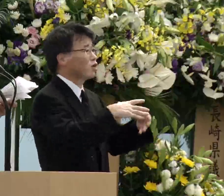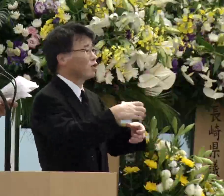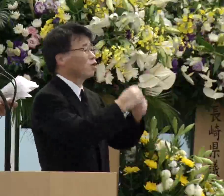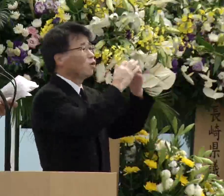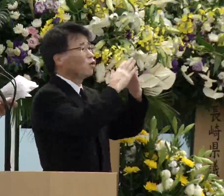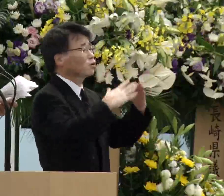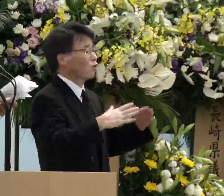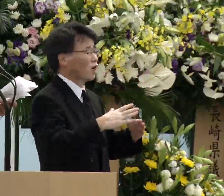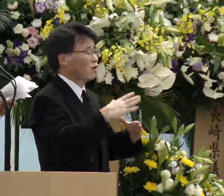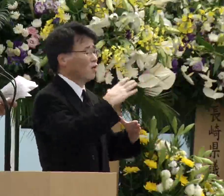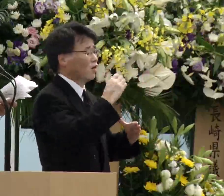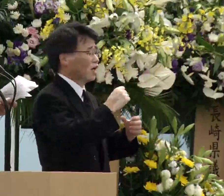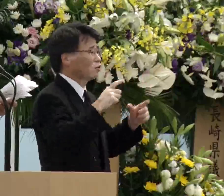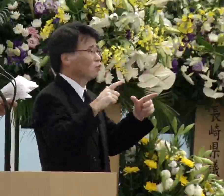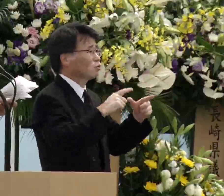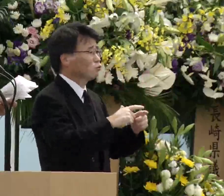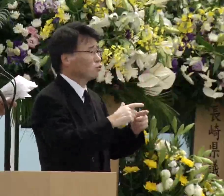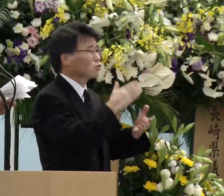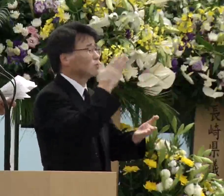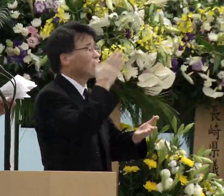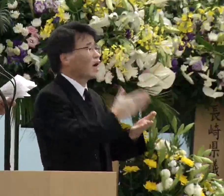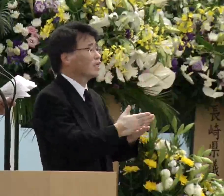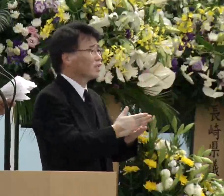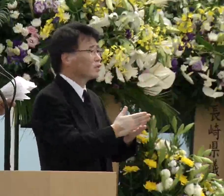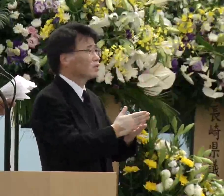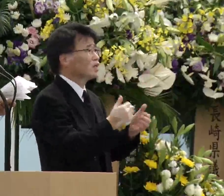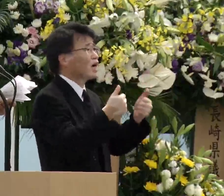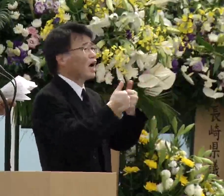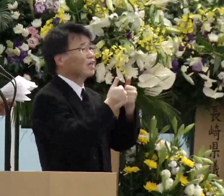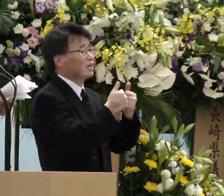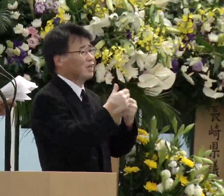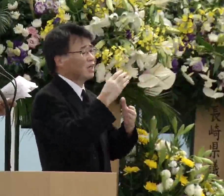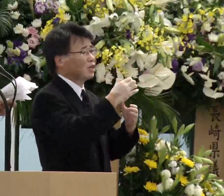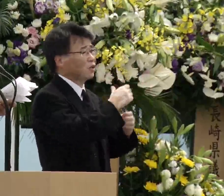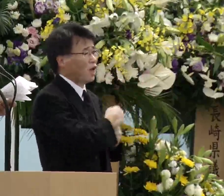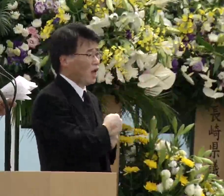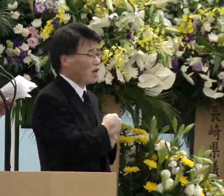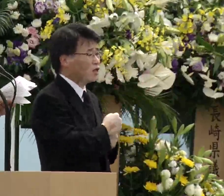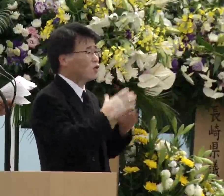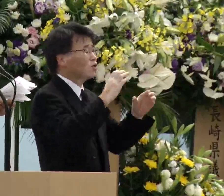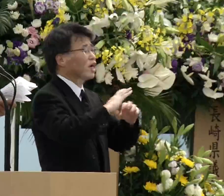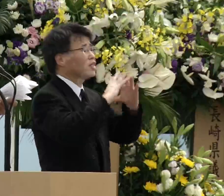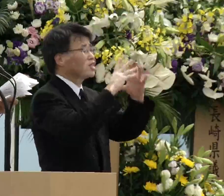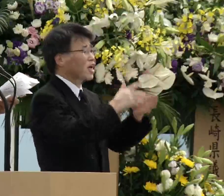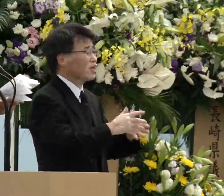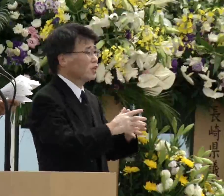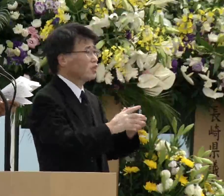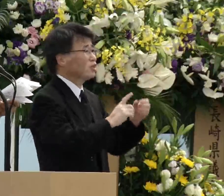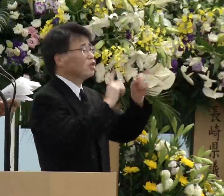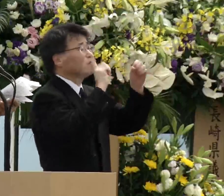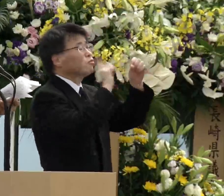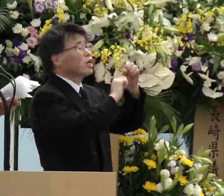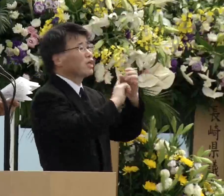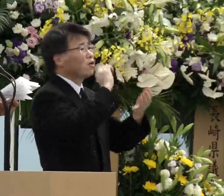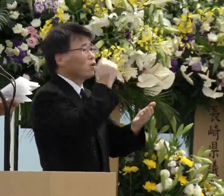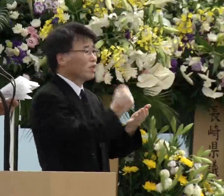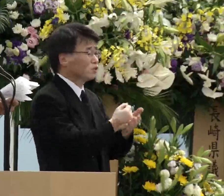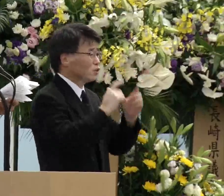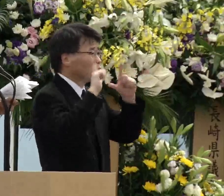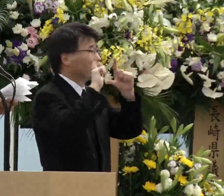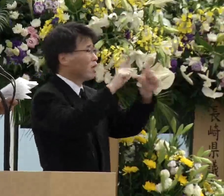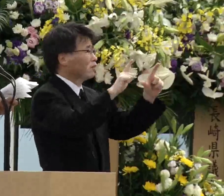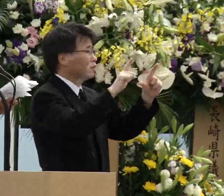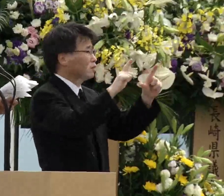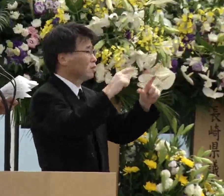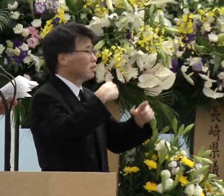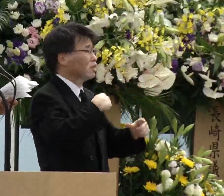high-level meeting of the United Nations General Assembly on Nuclear Disarmament, I declared my determination to achieve a world